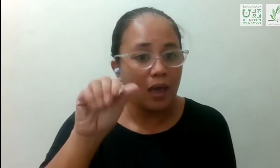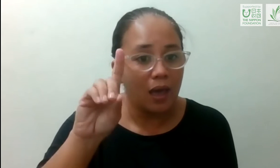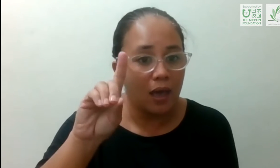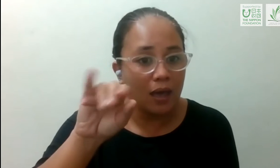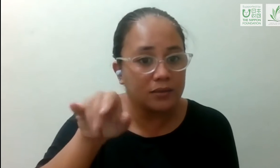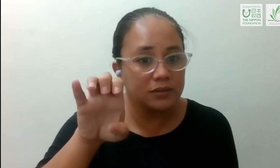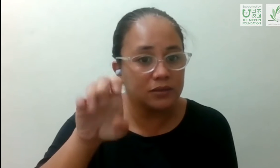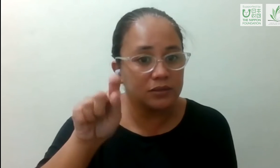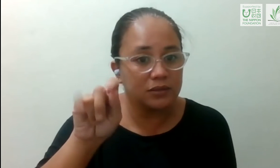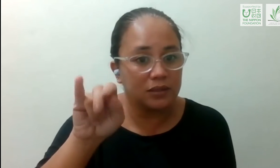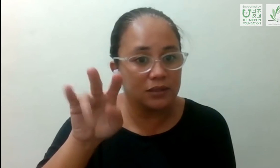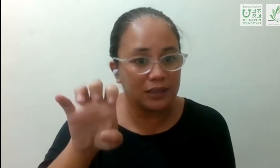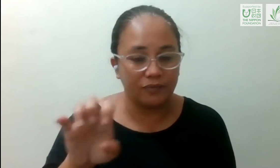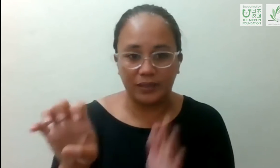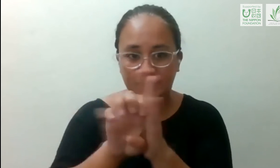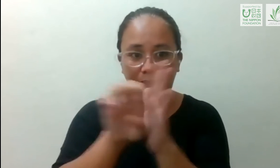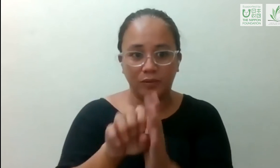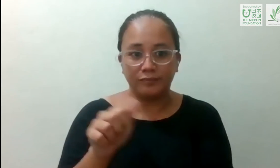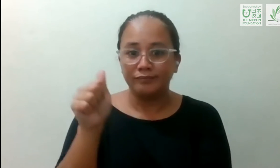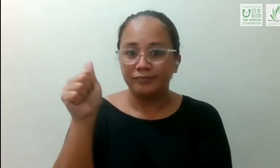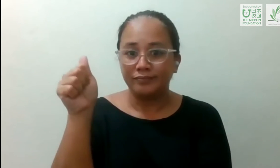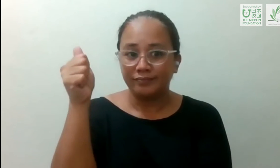So, like beautiful,